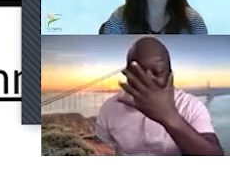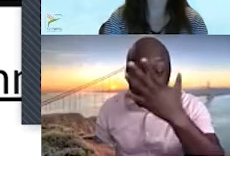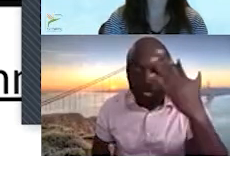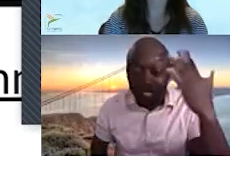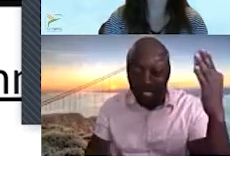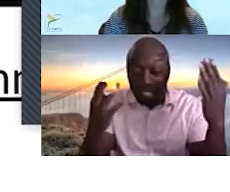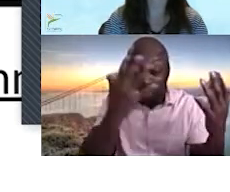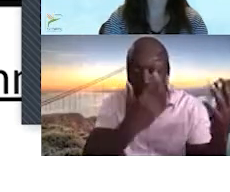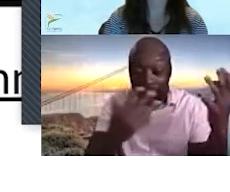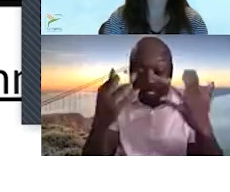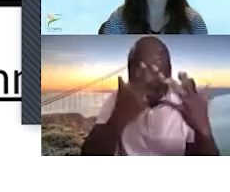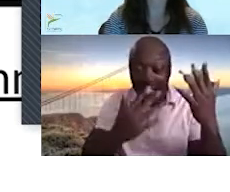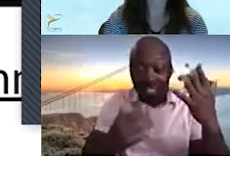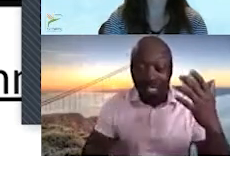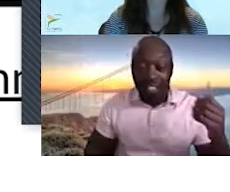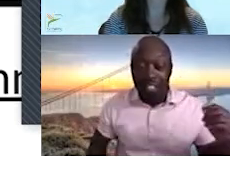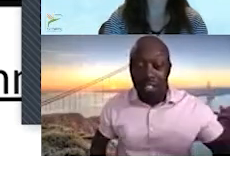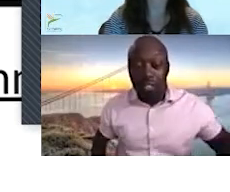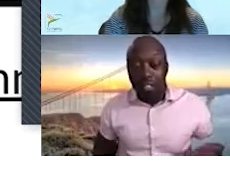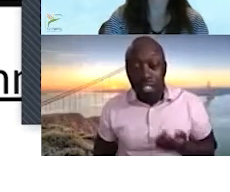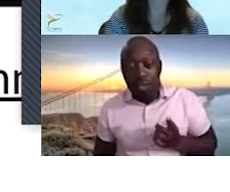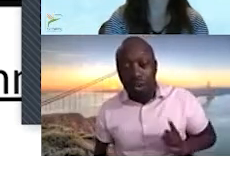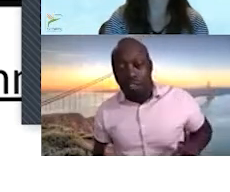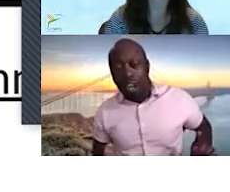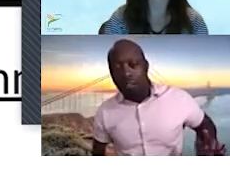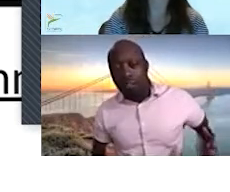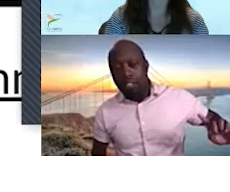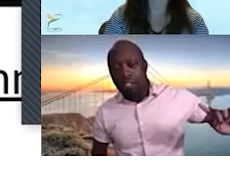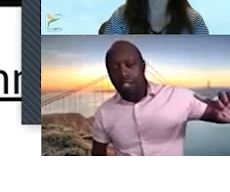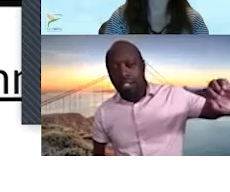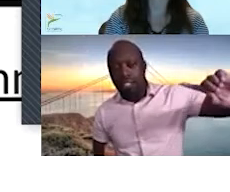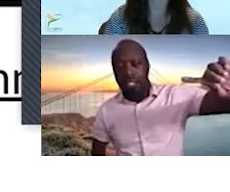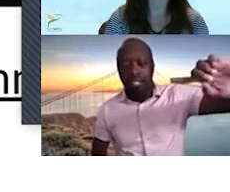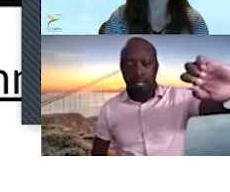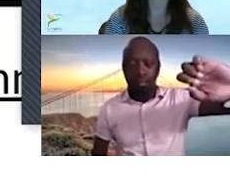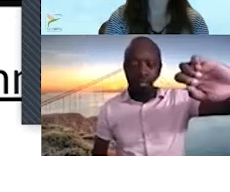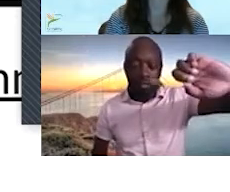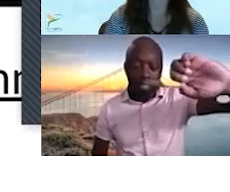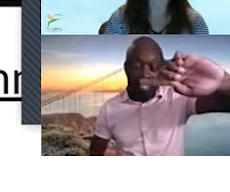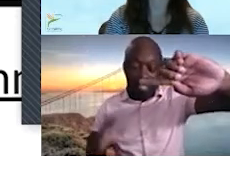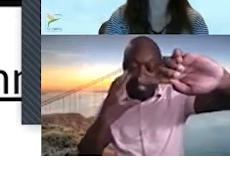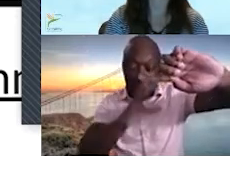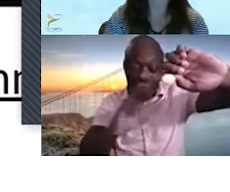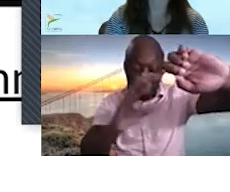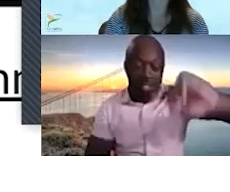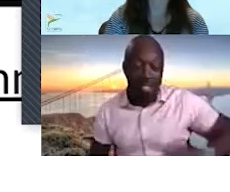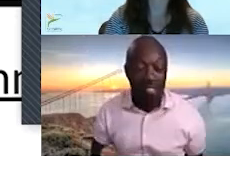vision, their way of vision. So you want to kind of go around and touch them. You don't want to get in